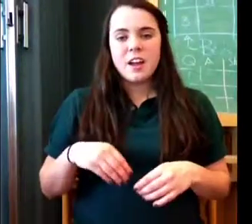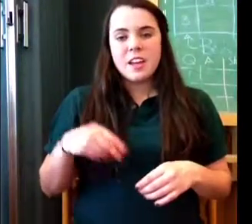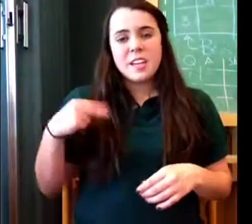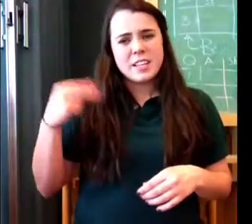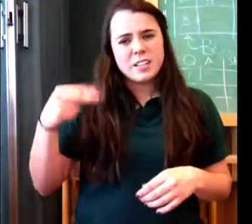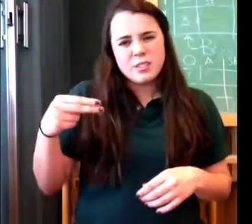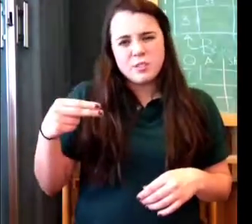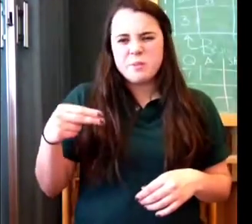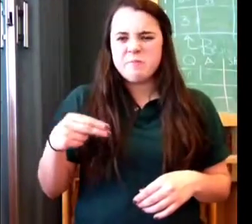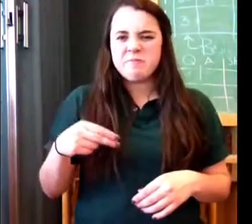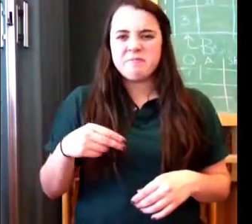2